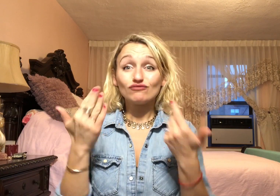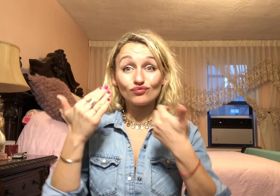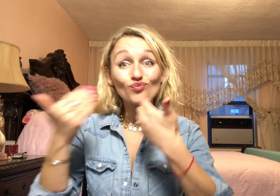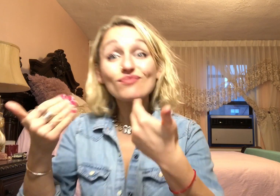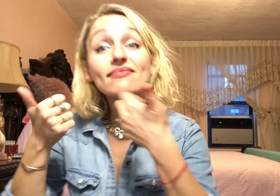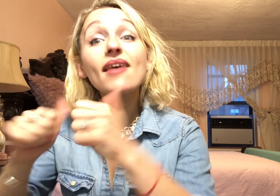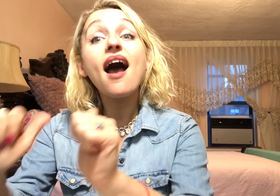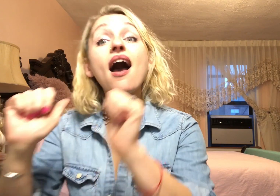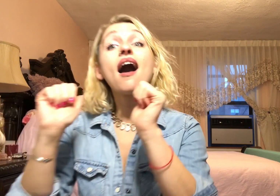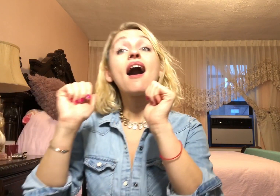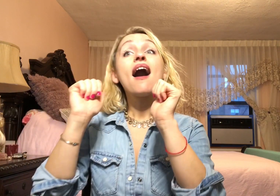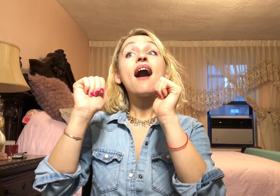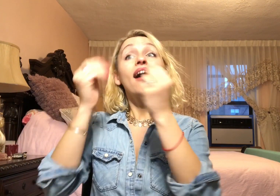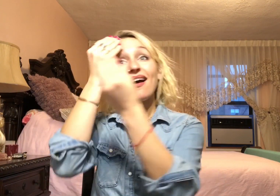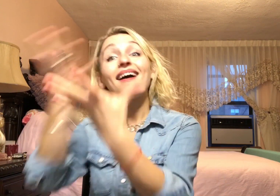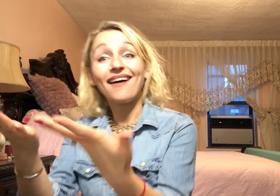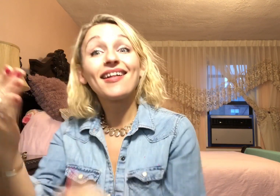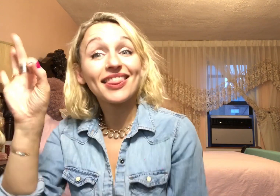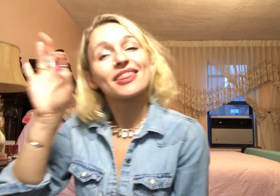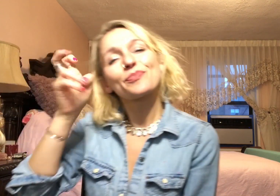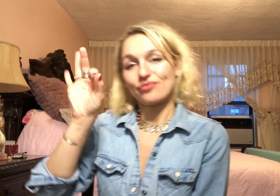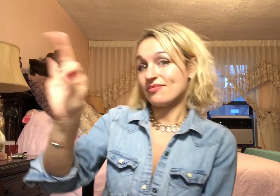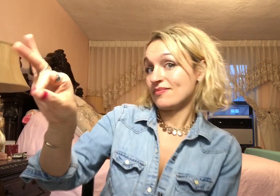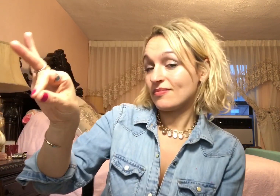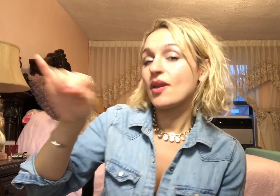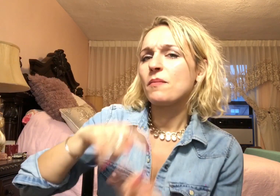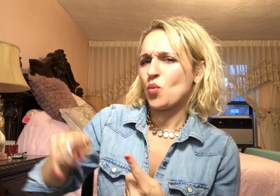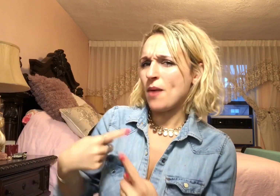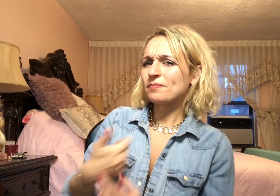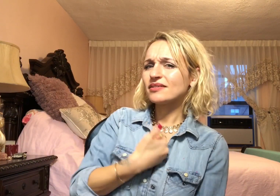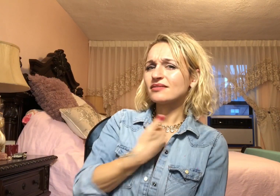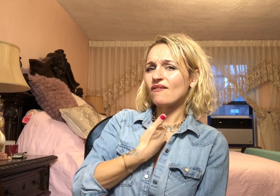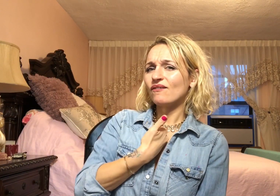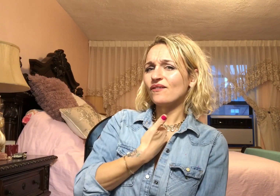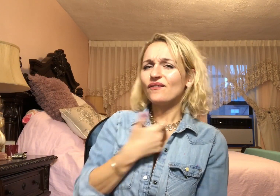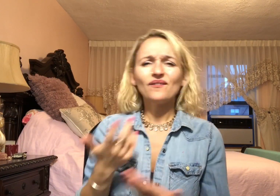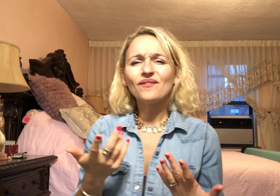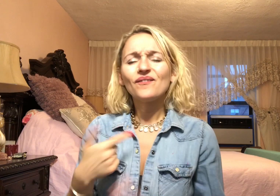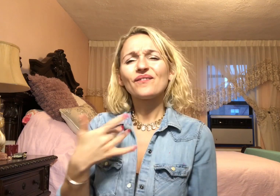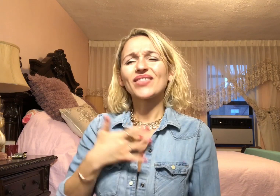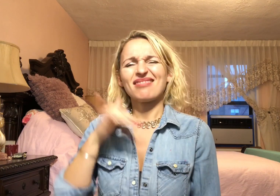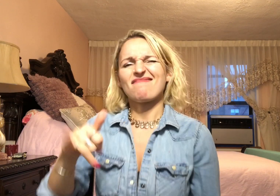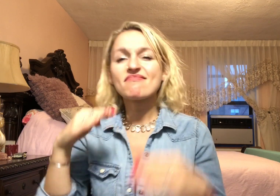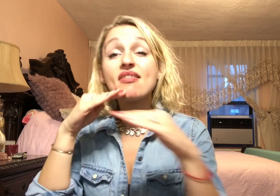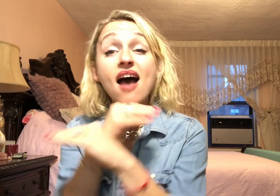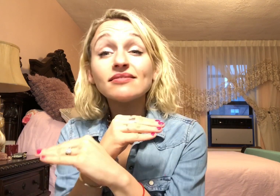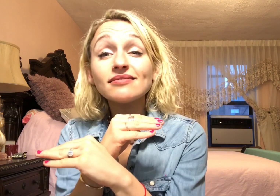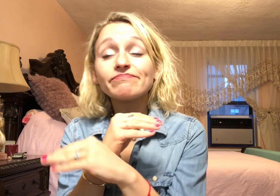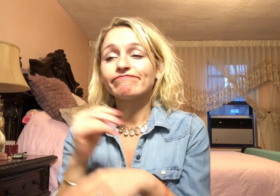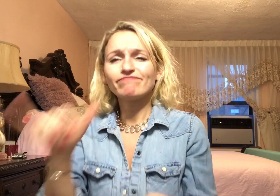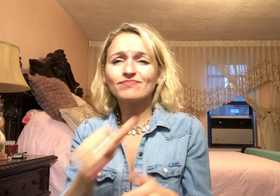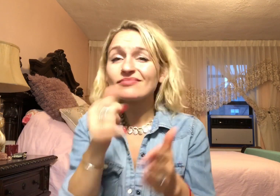of advice. Go ahead, try that if I haven't done so myself. It feels like a lie, and I'm being